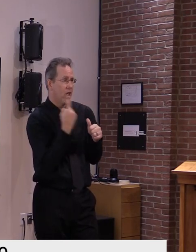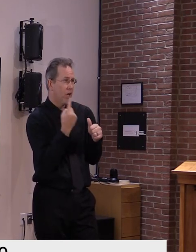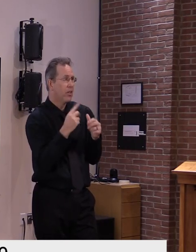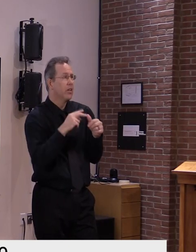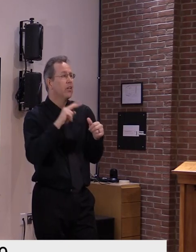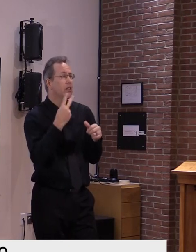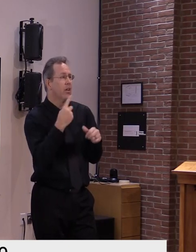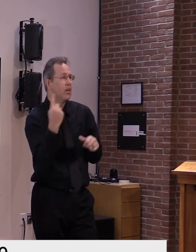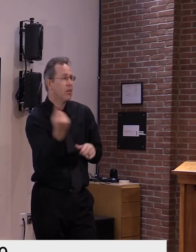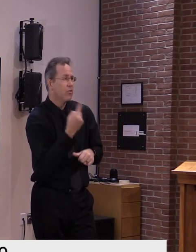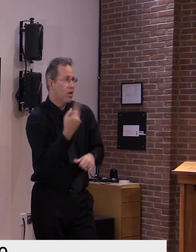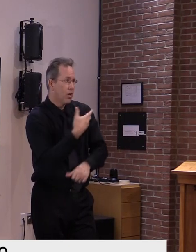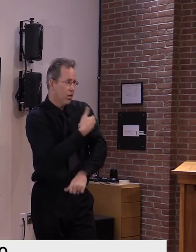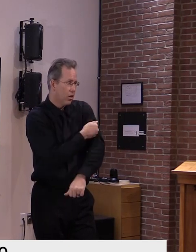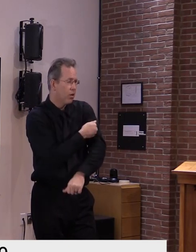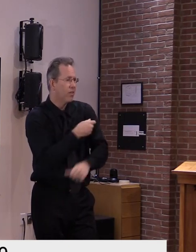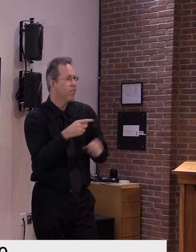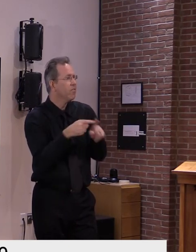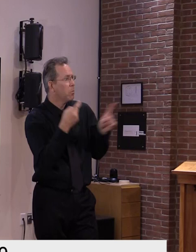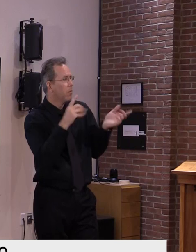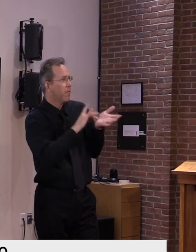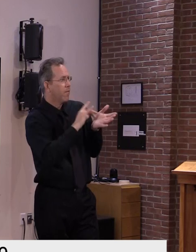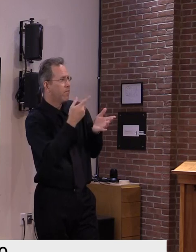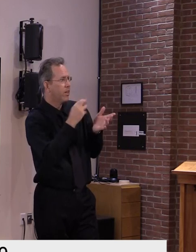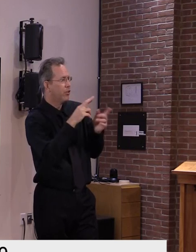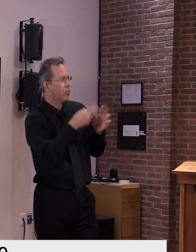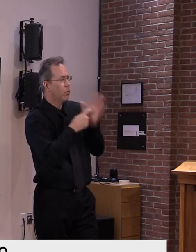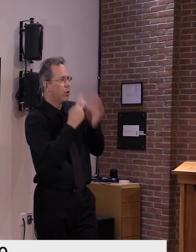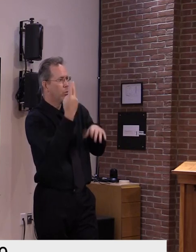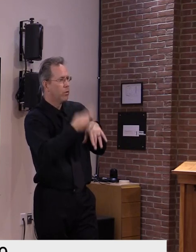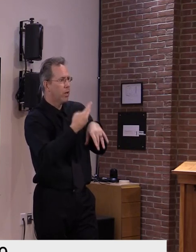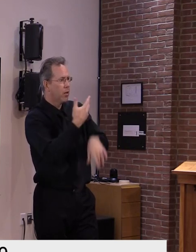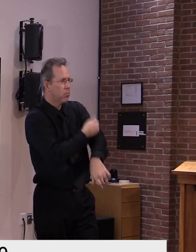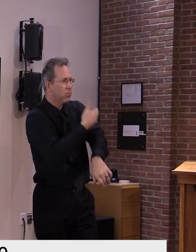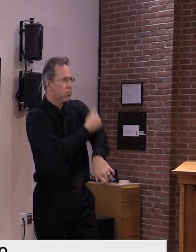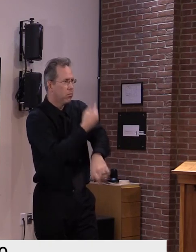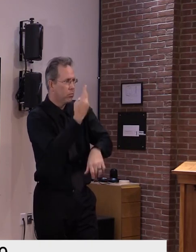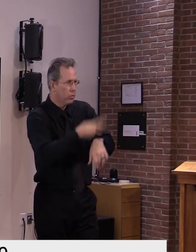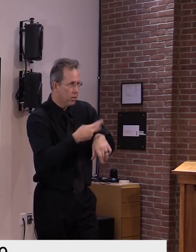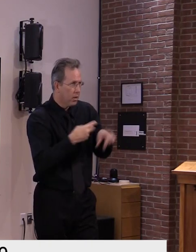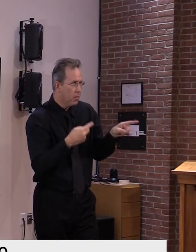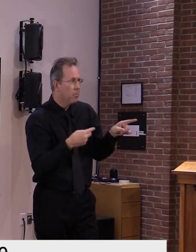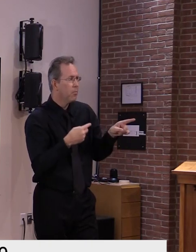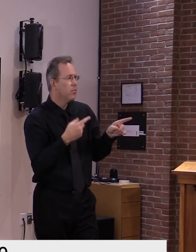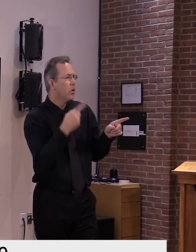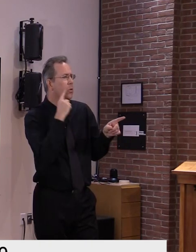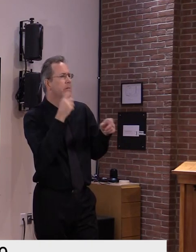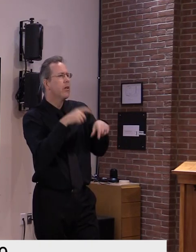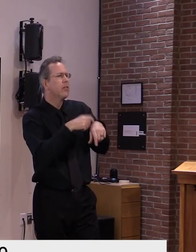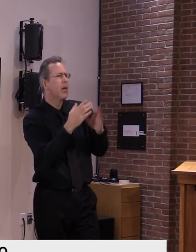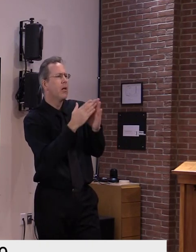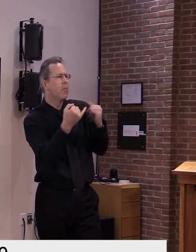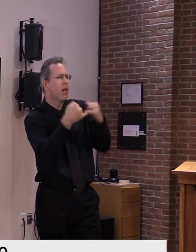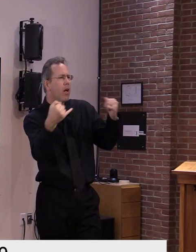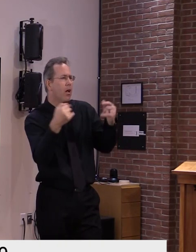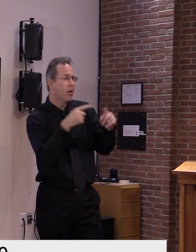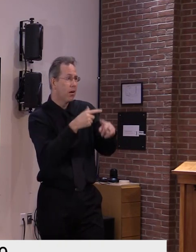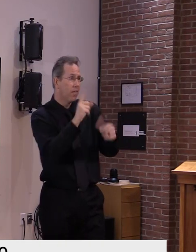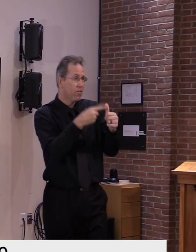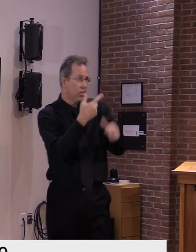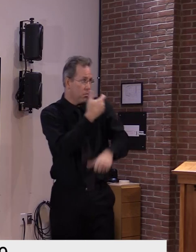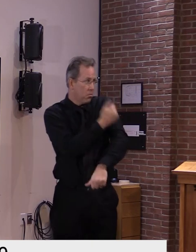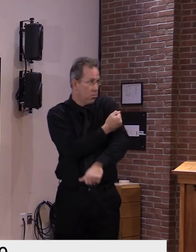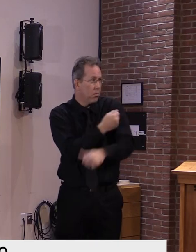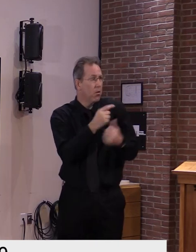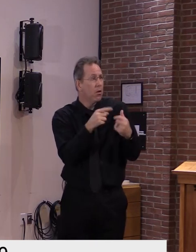could be 2 weeks, it could be 21 days, it could be a month. And that's going to be, you know, vaccine dependent. But if